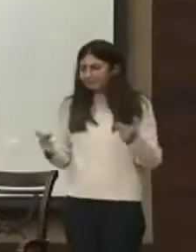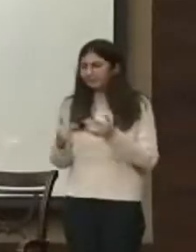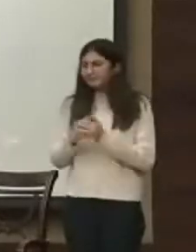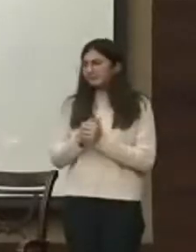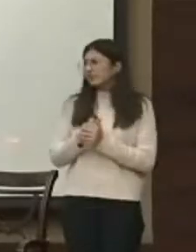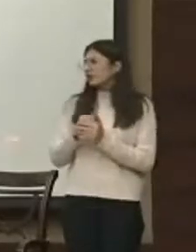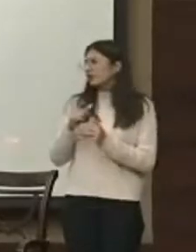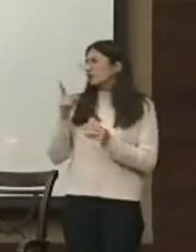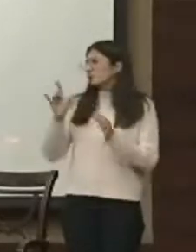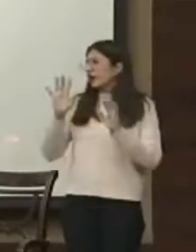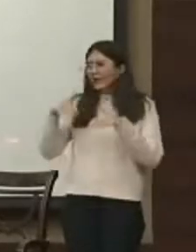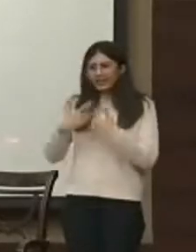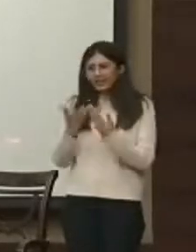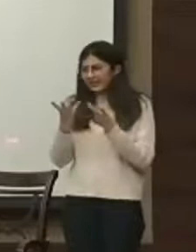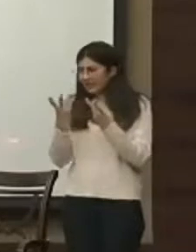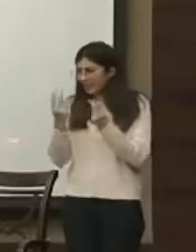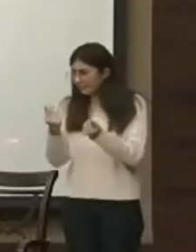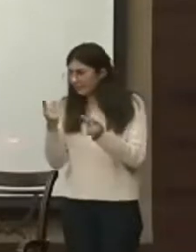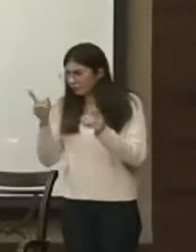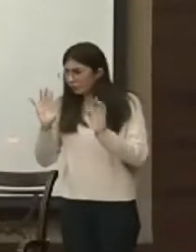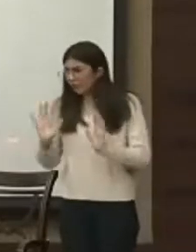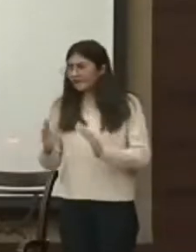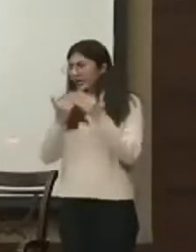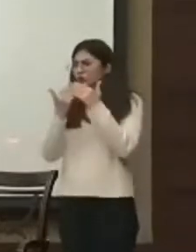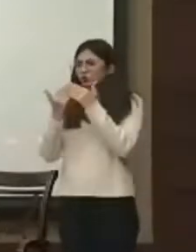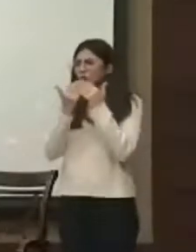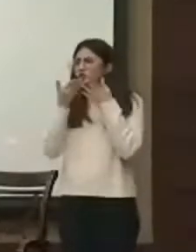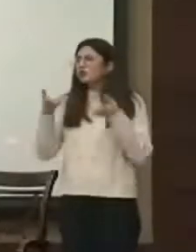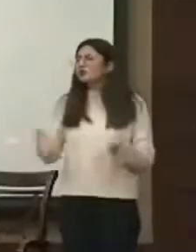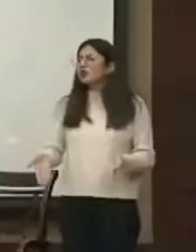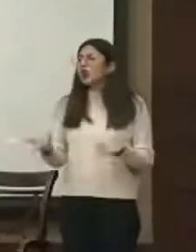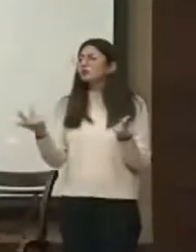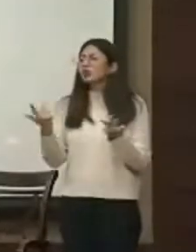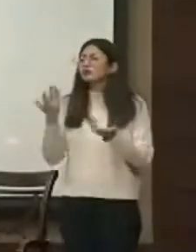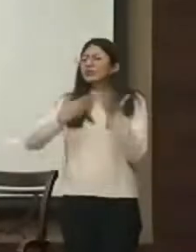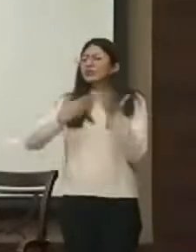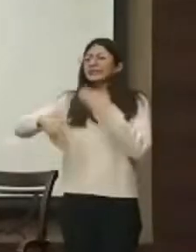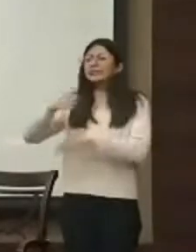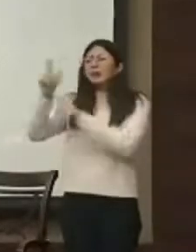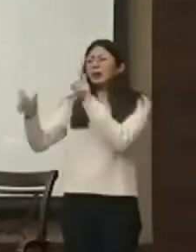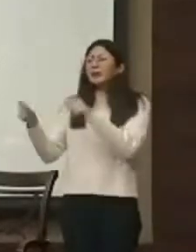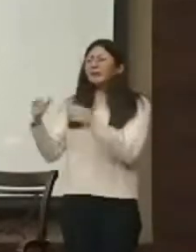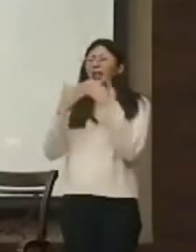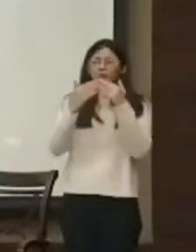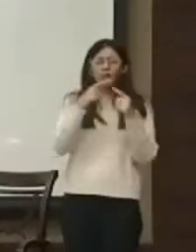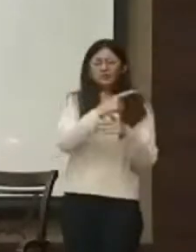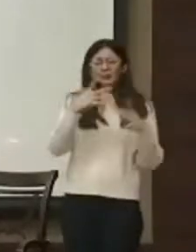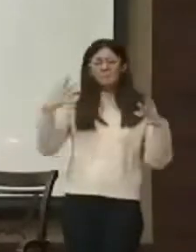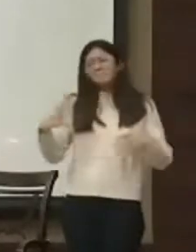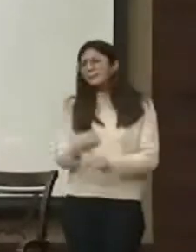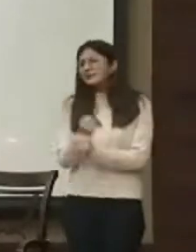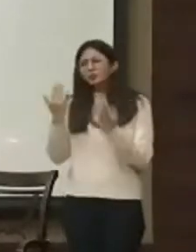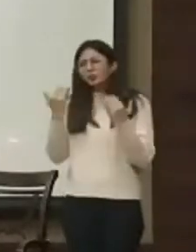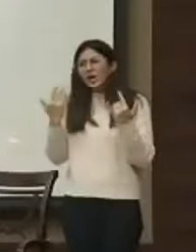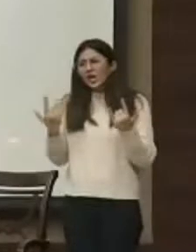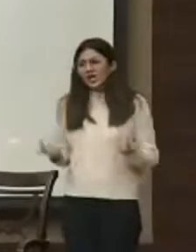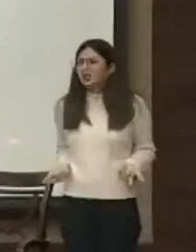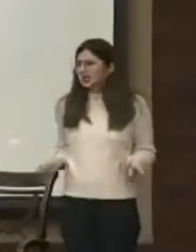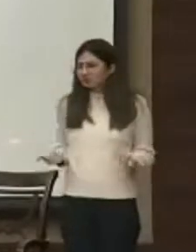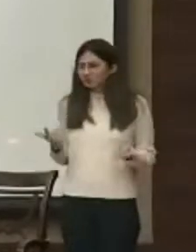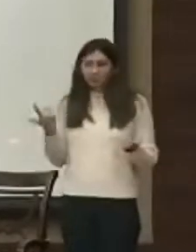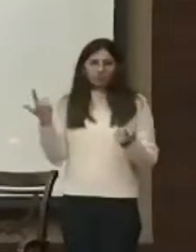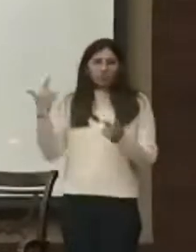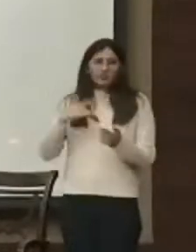hardly any number at the higher education. So why are people with disabilities missing from the education system? What do you think should be done? What is the